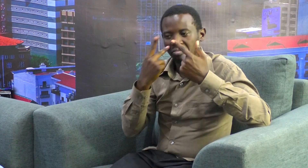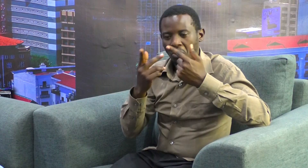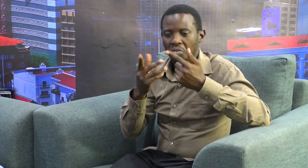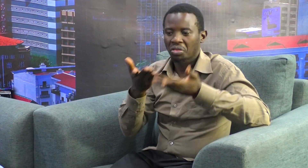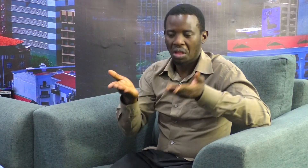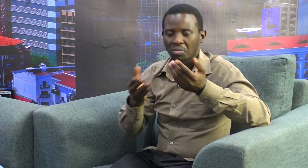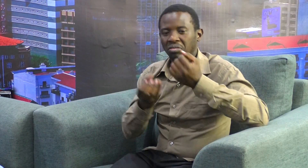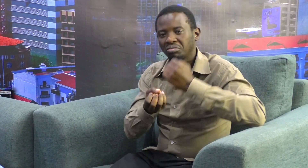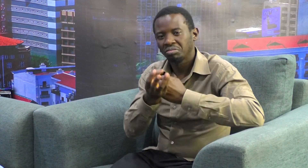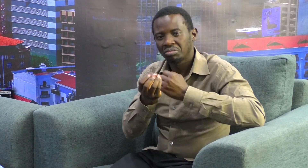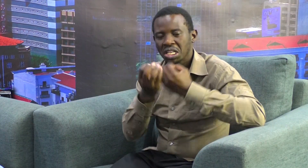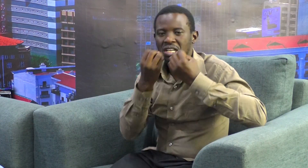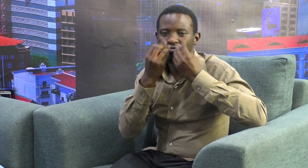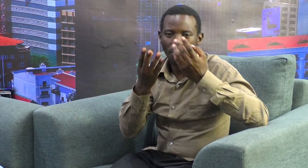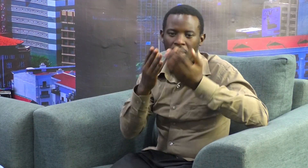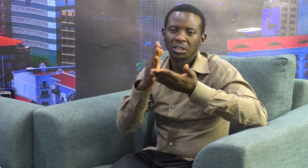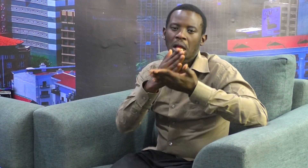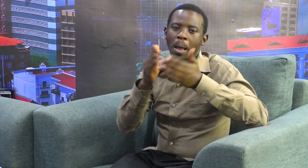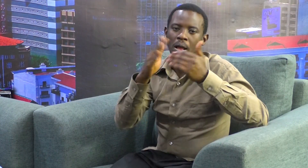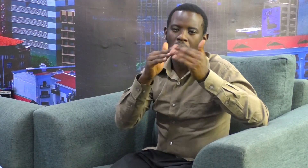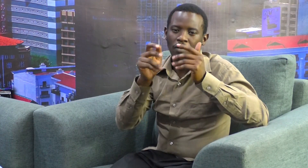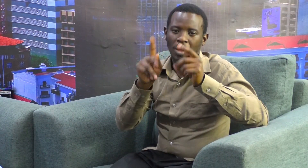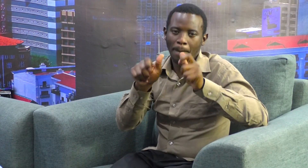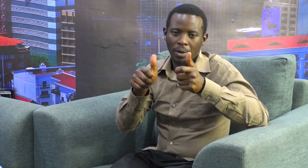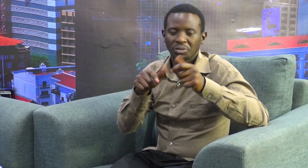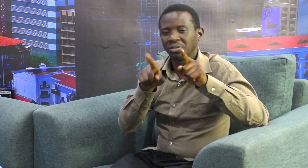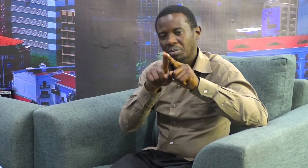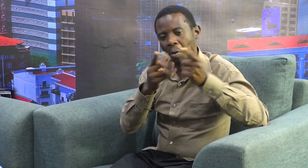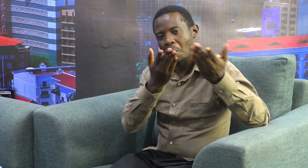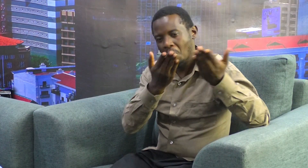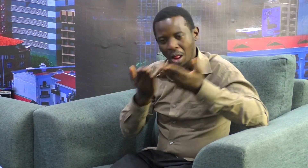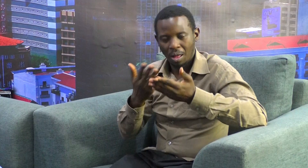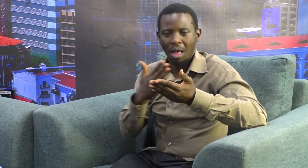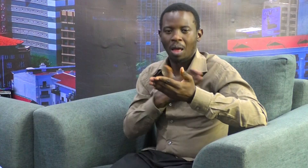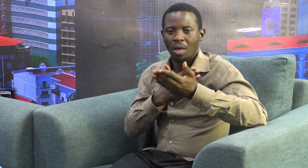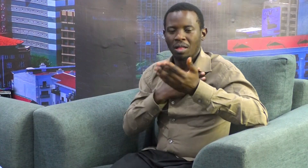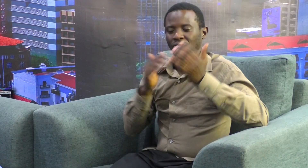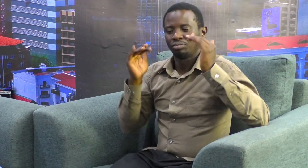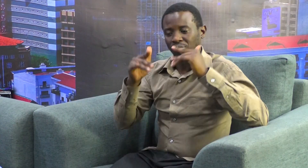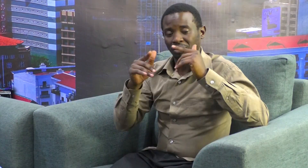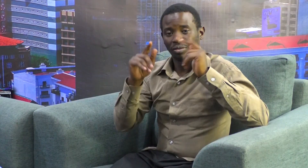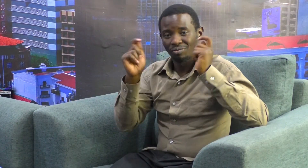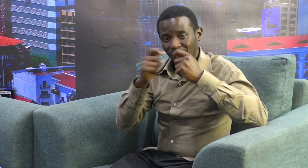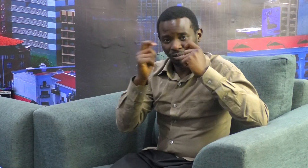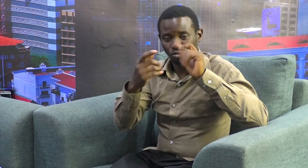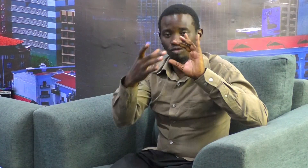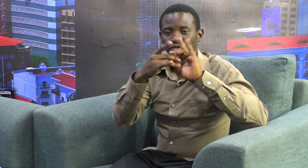come and join Science TV. It will help propagate the advocacy, and join our organization